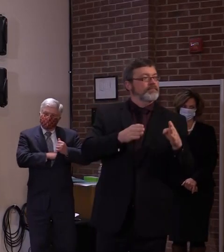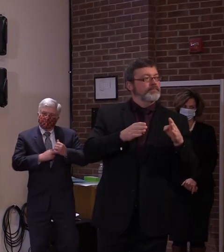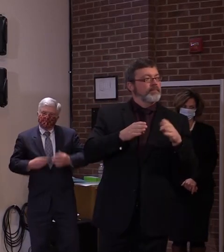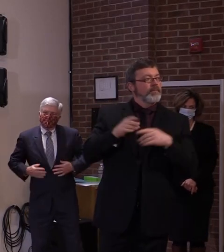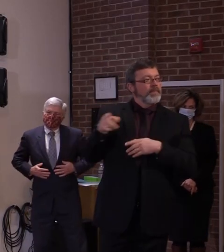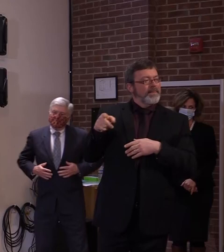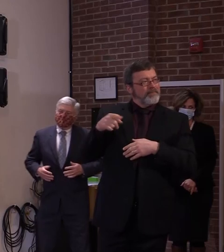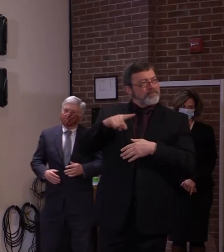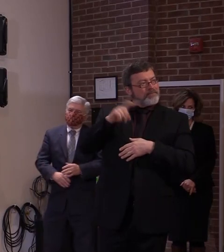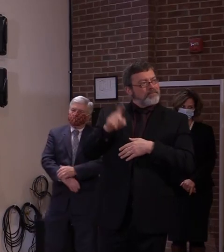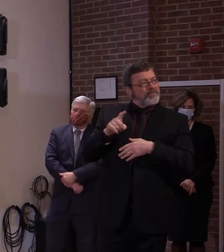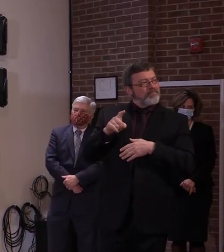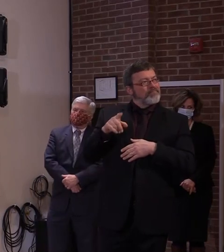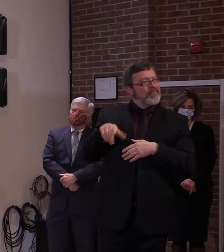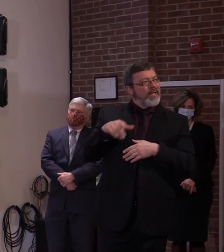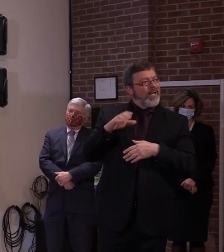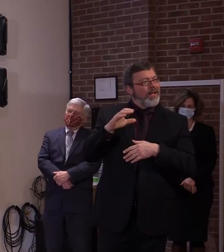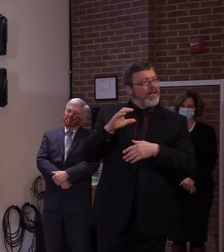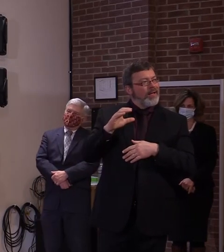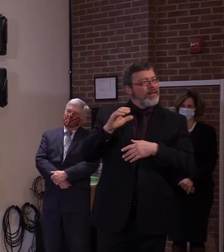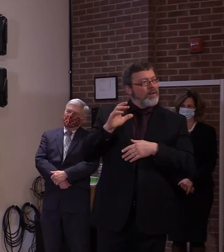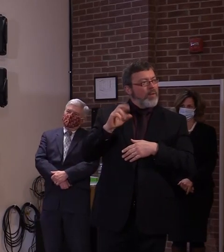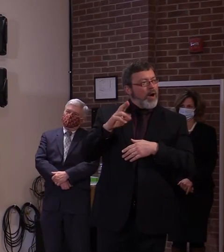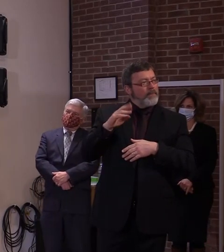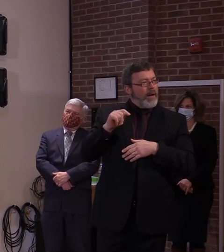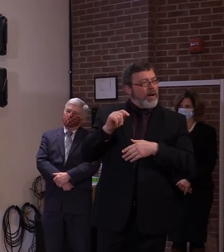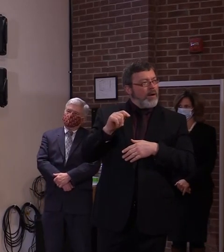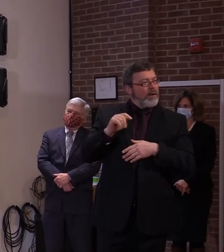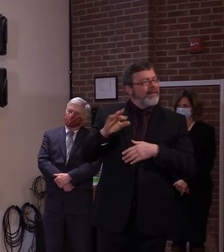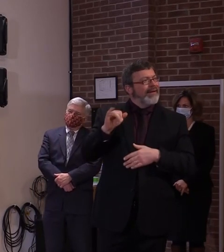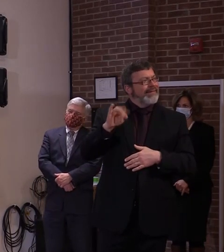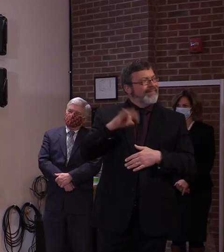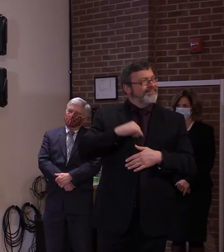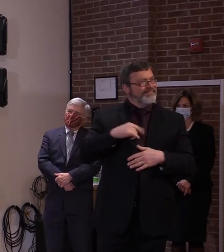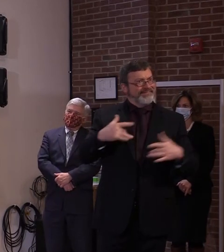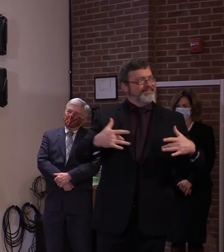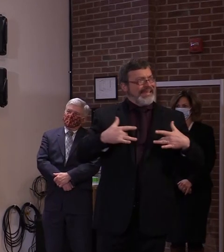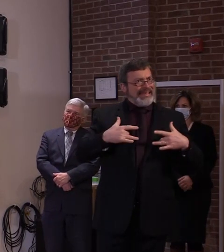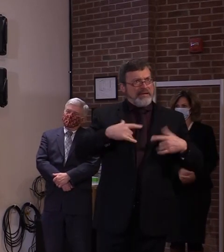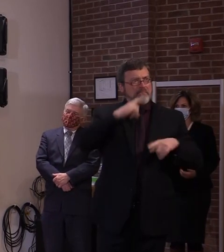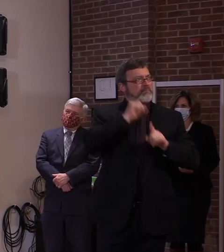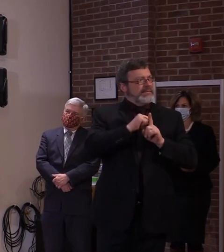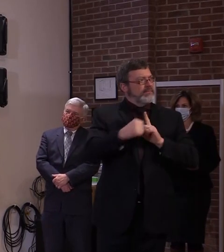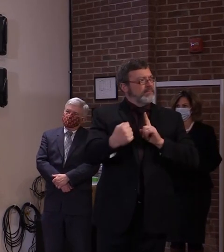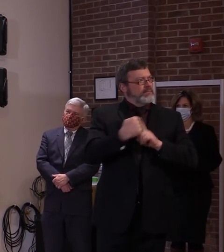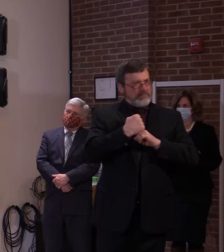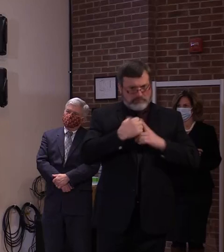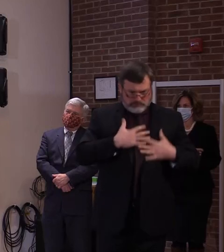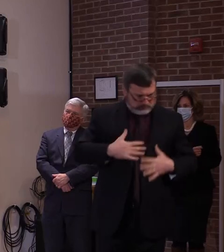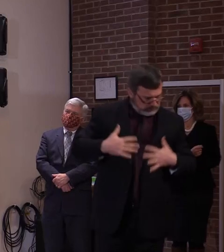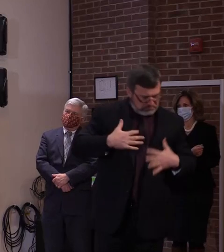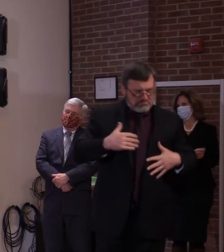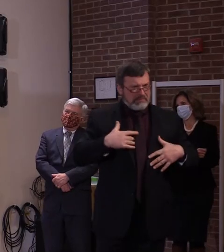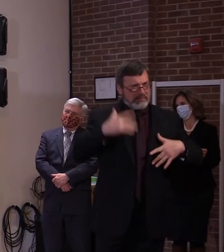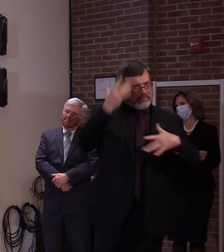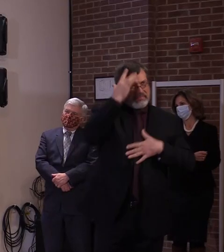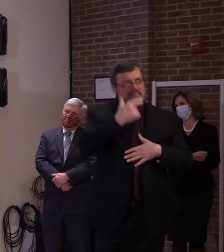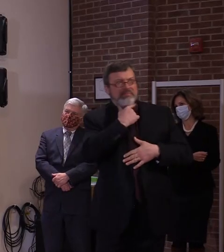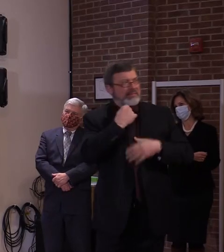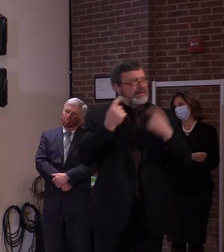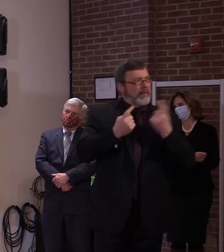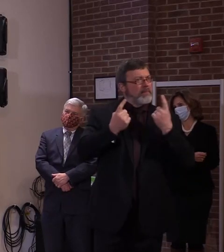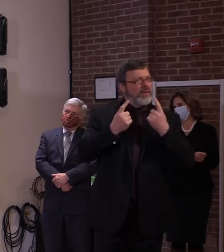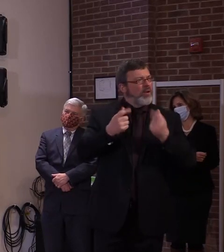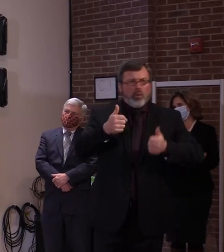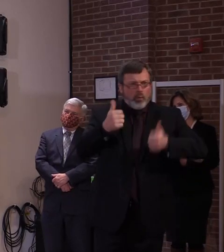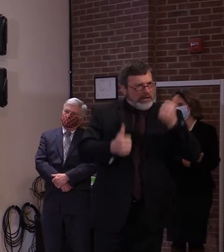have a recommendation as to which one of those you should be taking on Thursday, or really does it not matter? Well, you know, you need